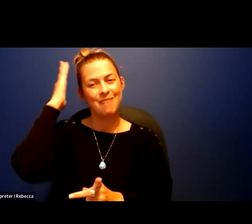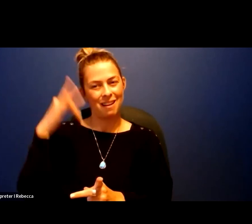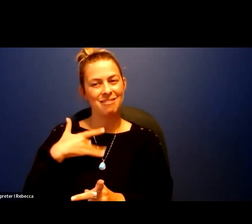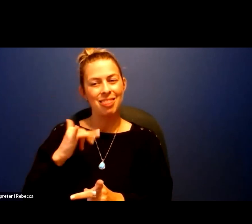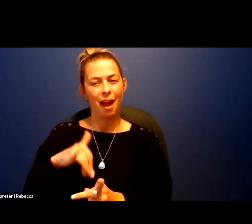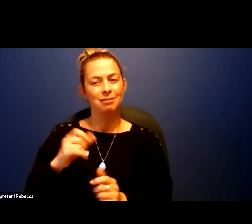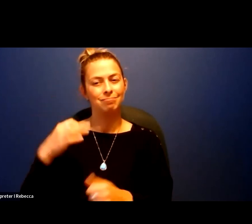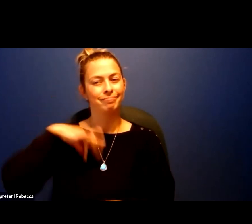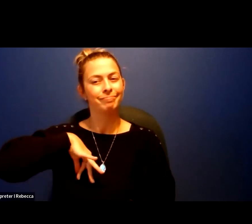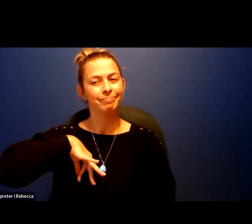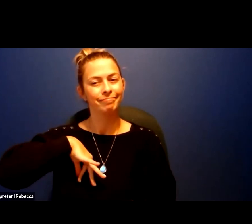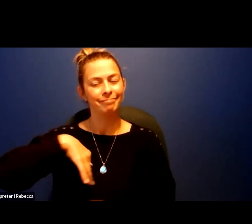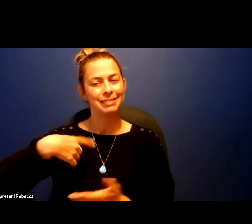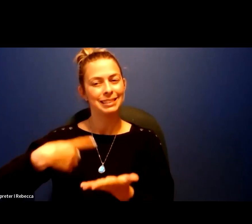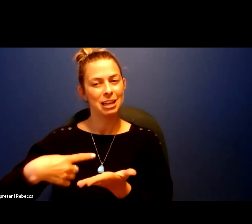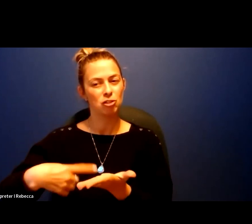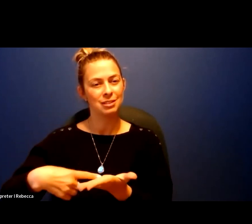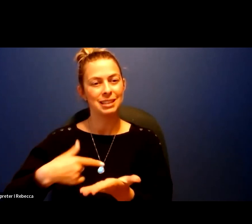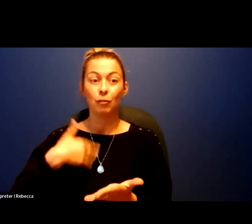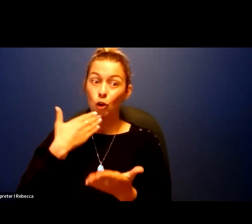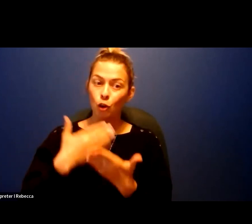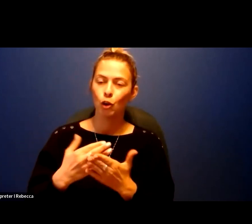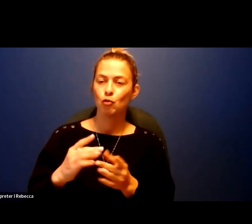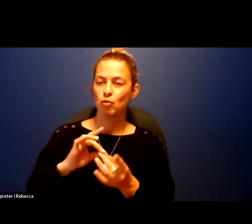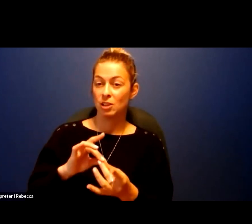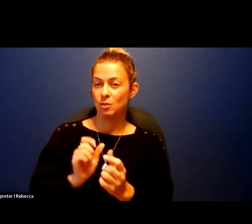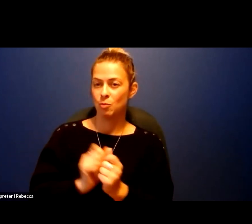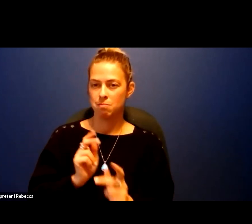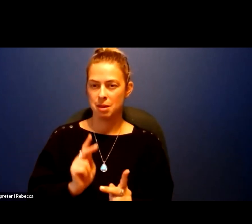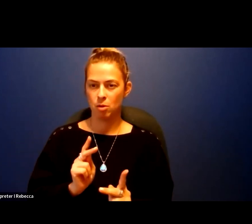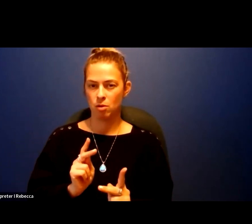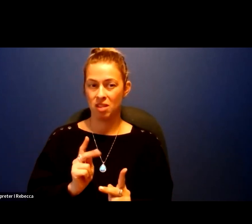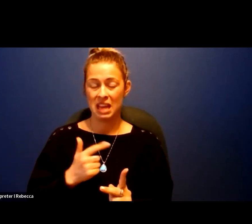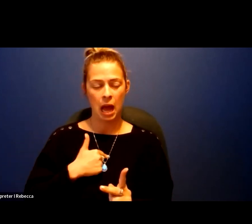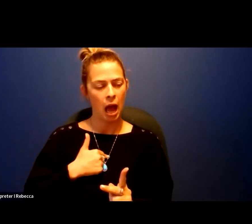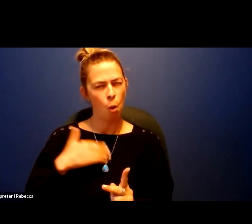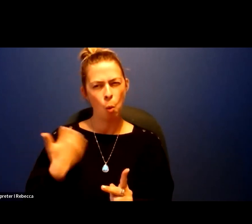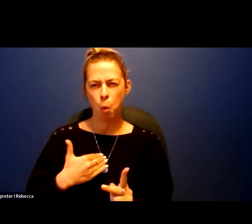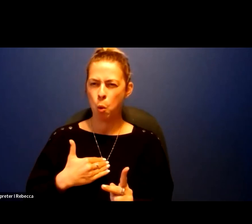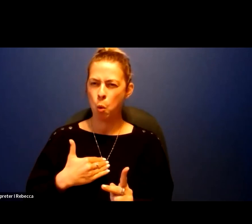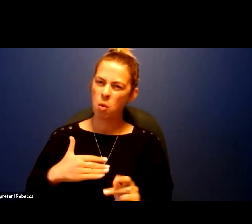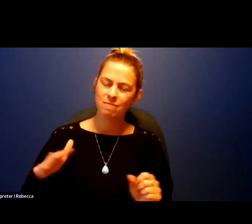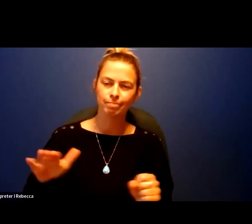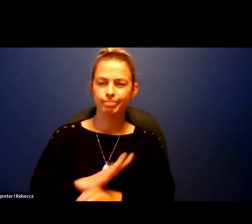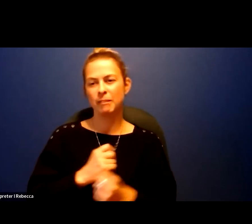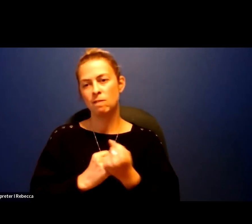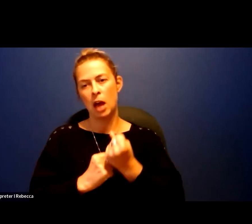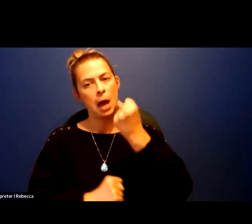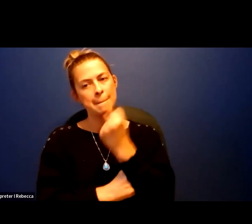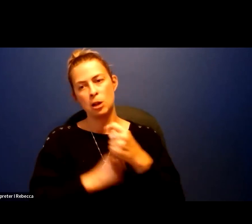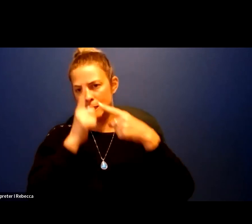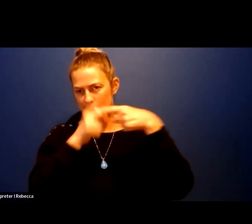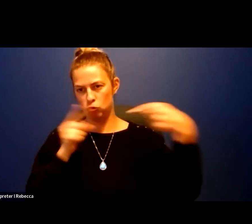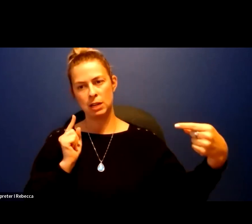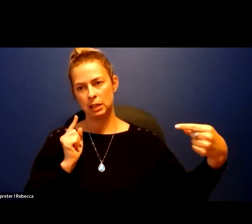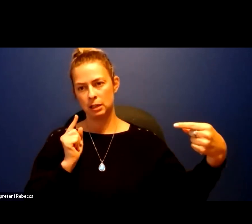long way. I have really good relationships with people that I fundamentally disagree with about key political issues. And I